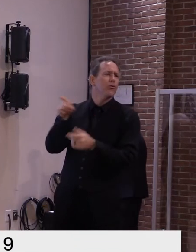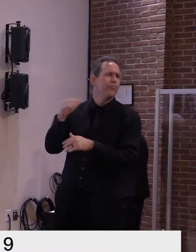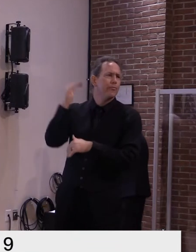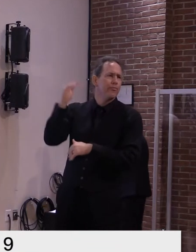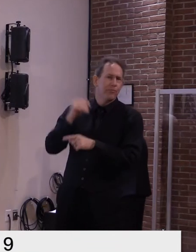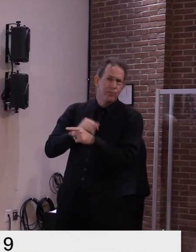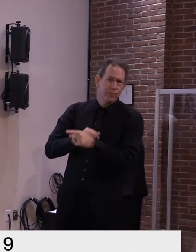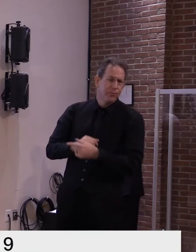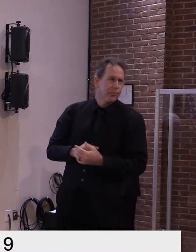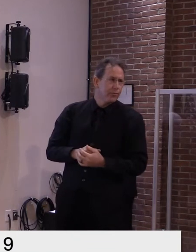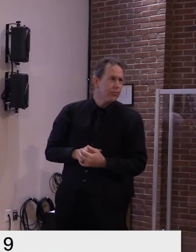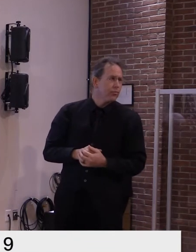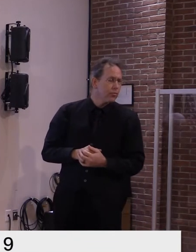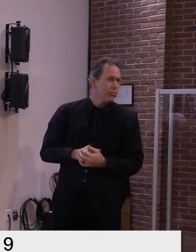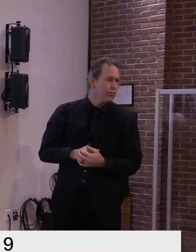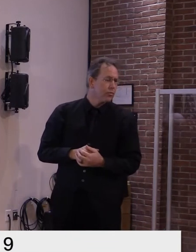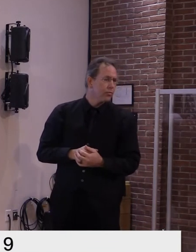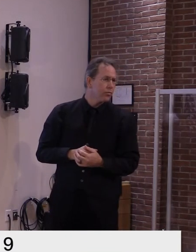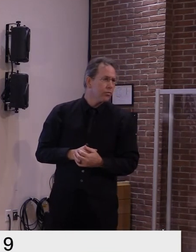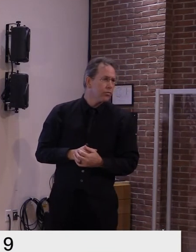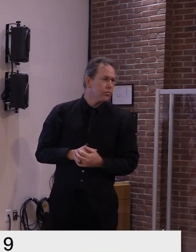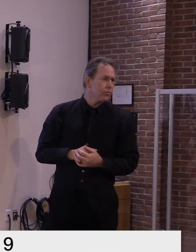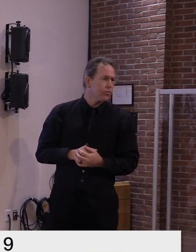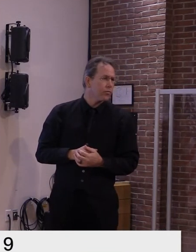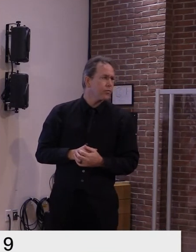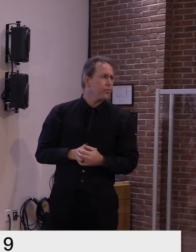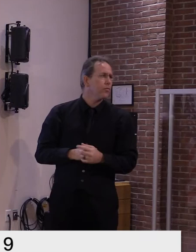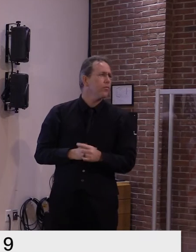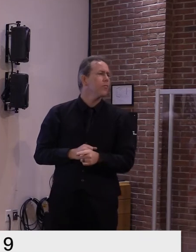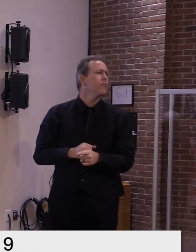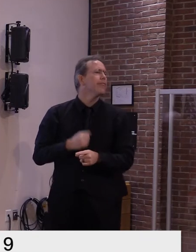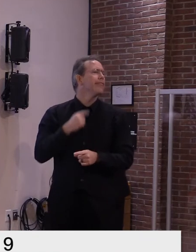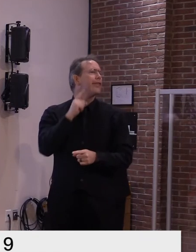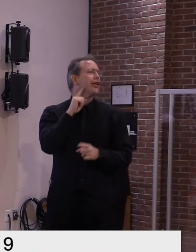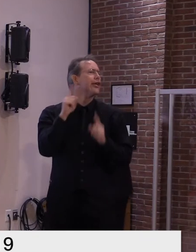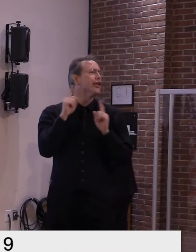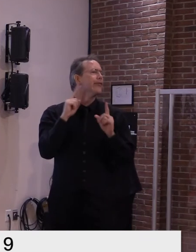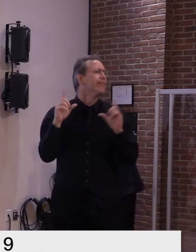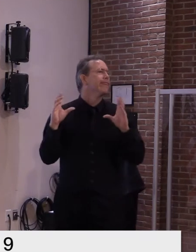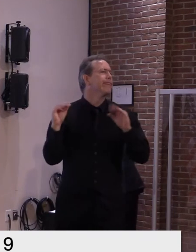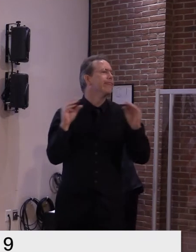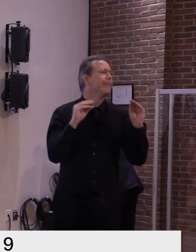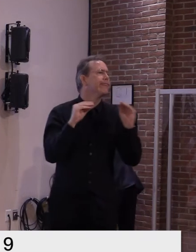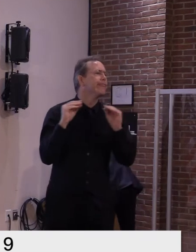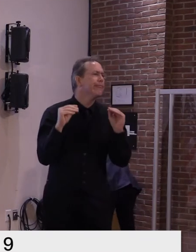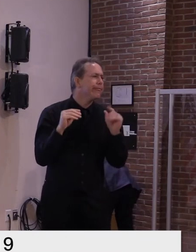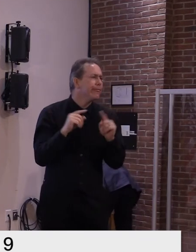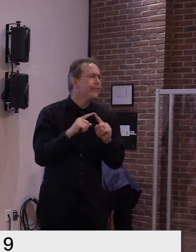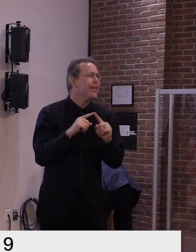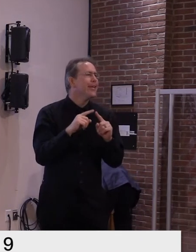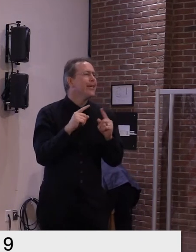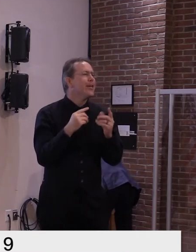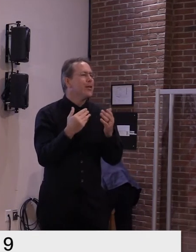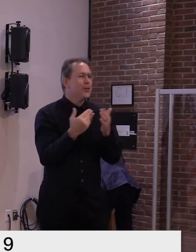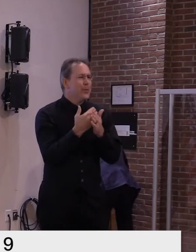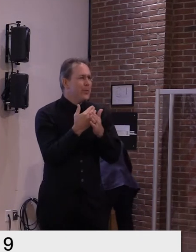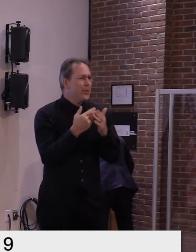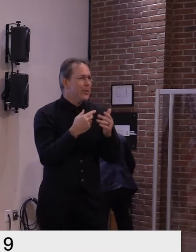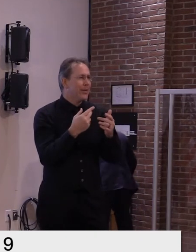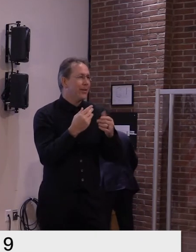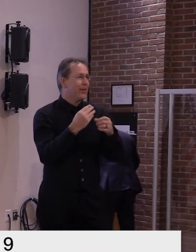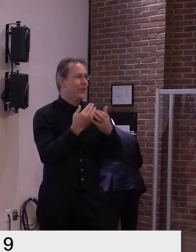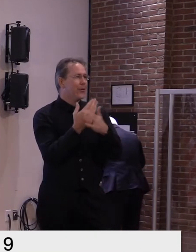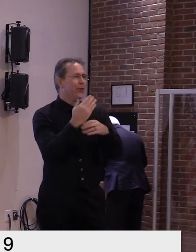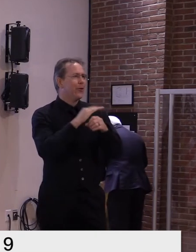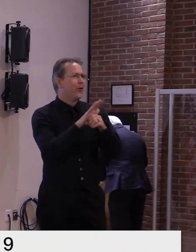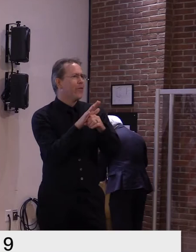There's been a lot of discussion about the new variant of COVID, and it's frequently stated